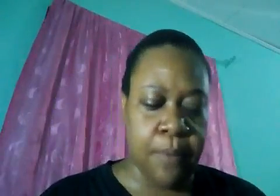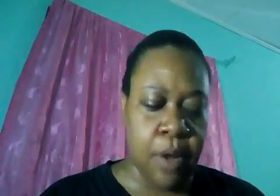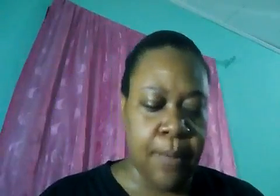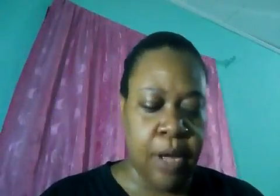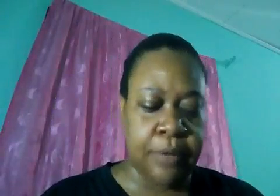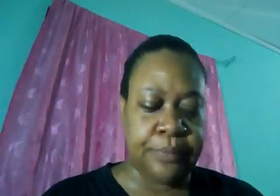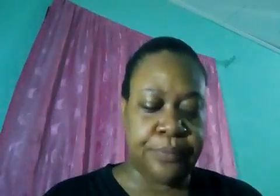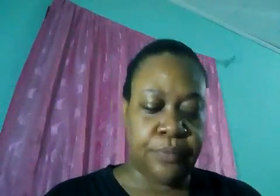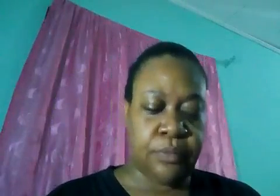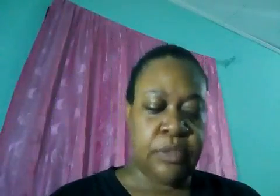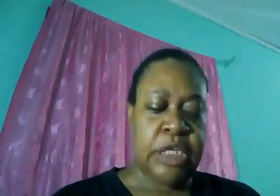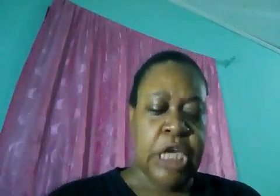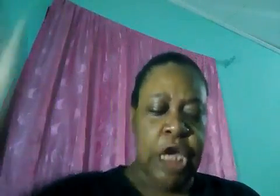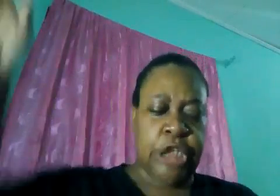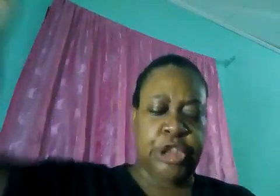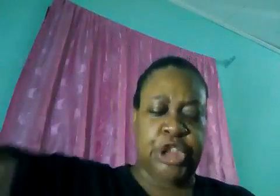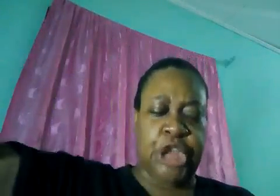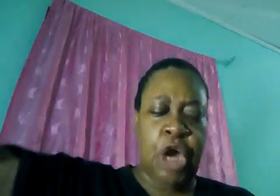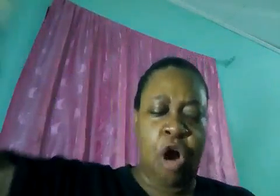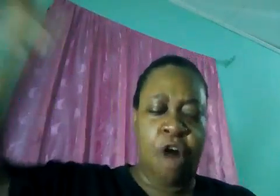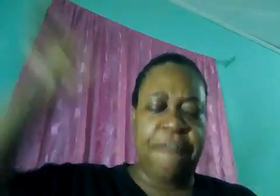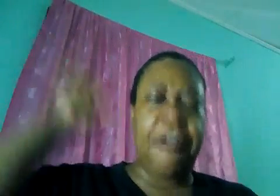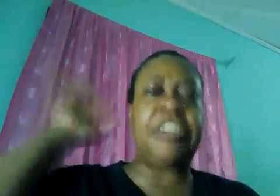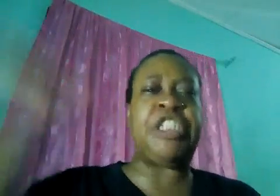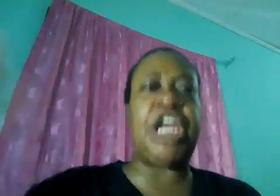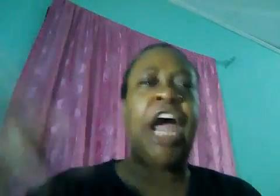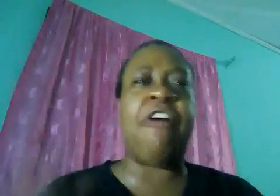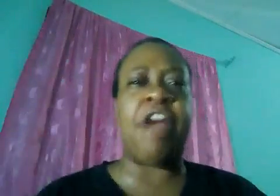on. Jehovah Jireh,